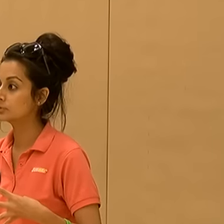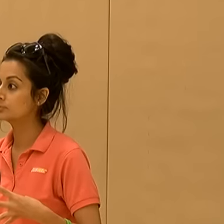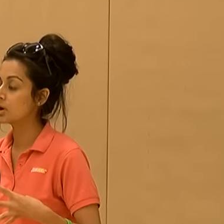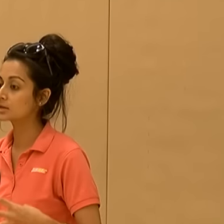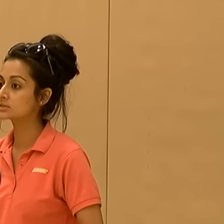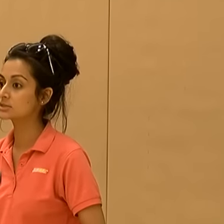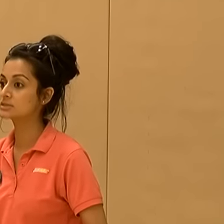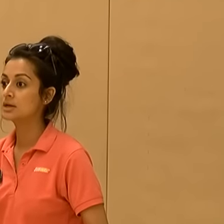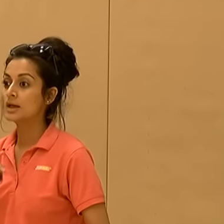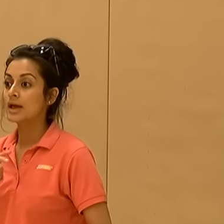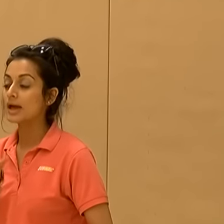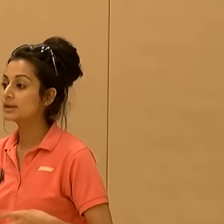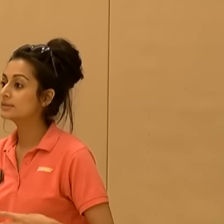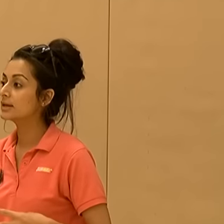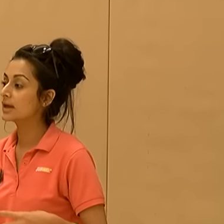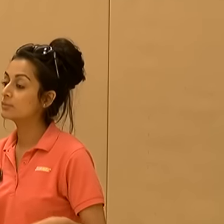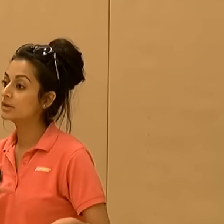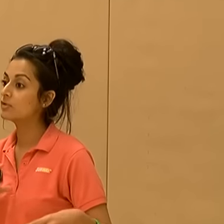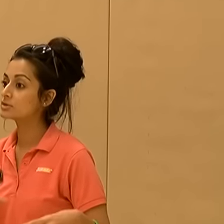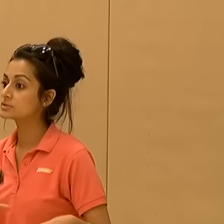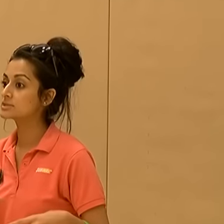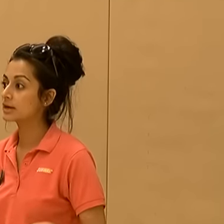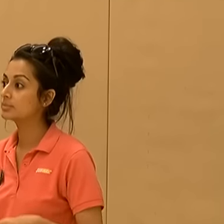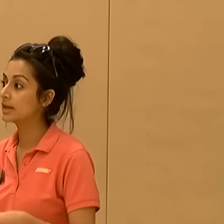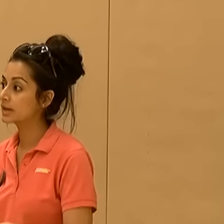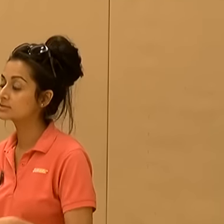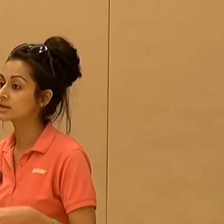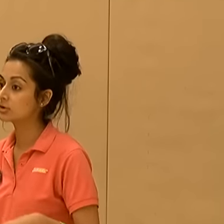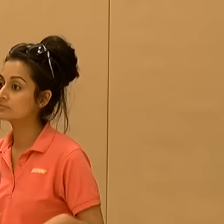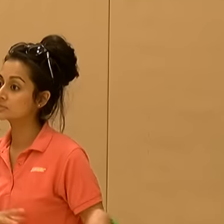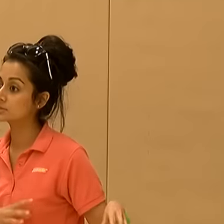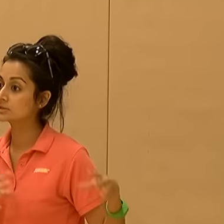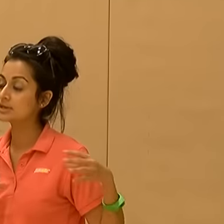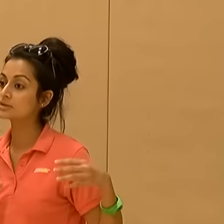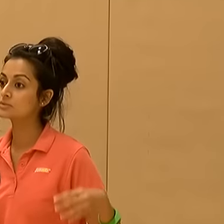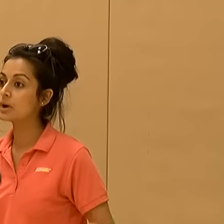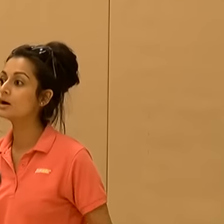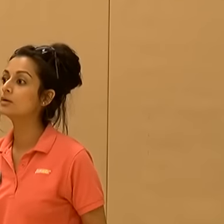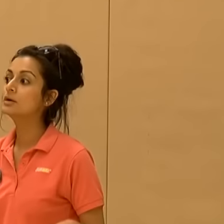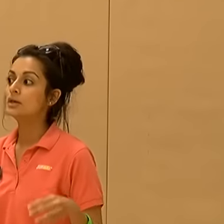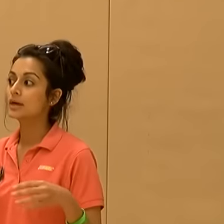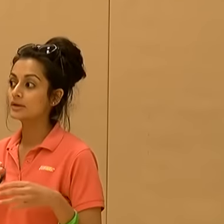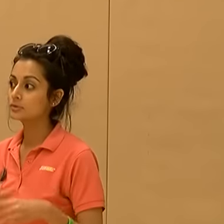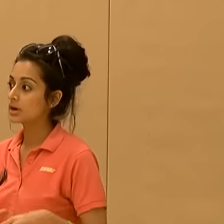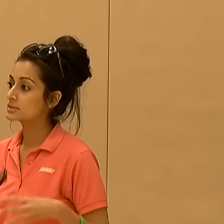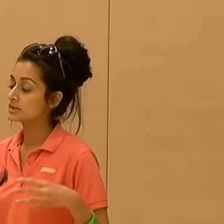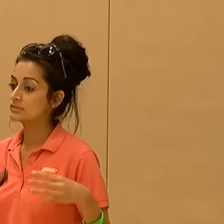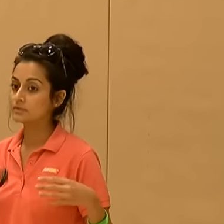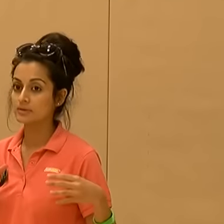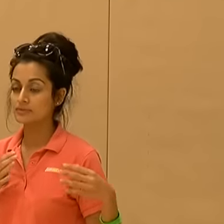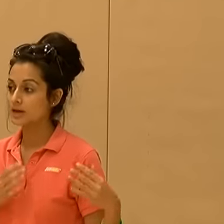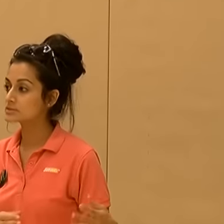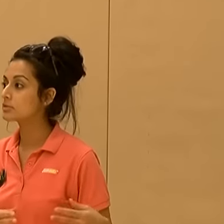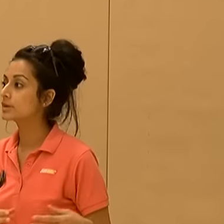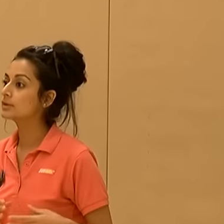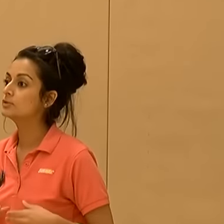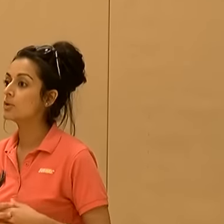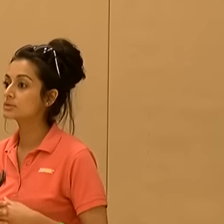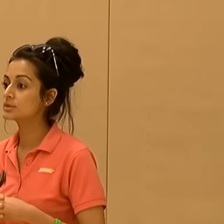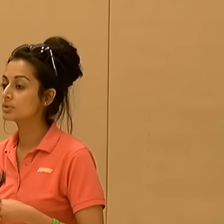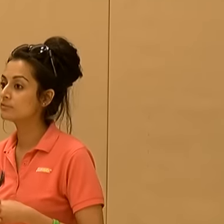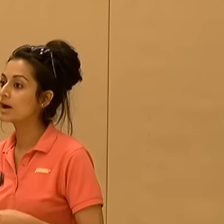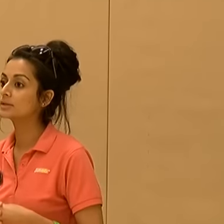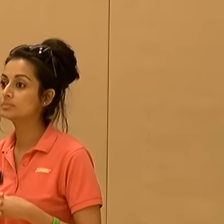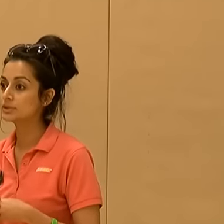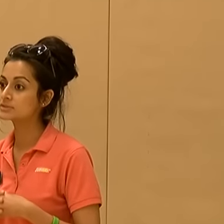canned food boxes, anything, and we have also set up cans in our facility as well that you guys, if that's the way that you